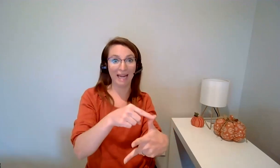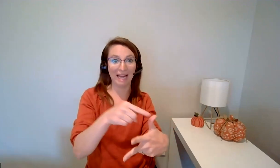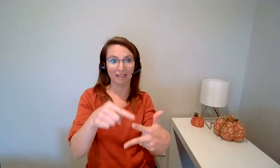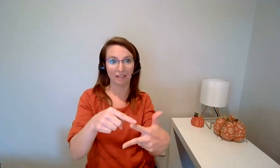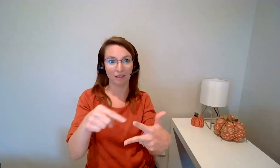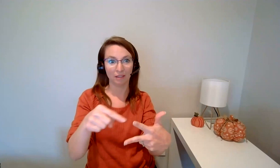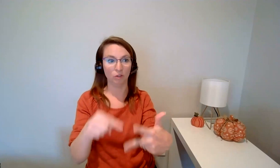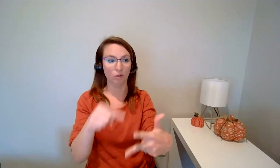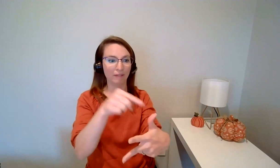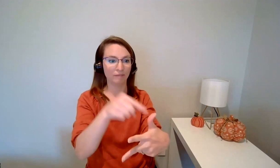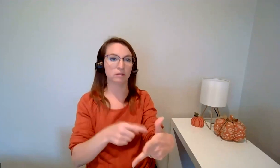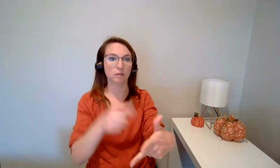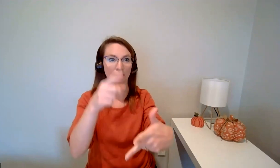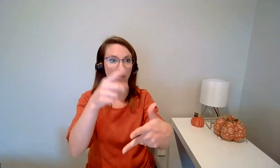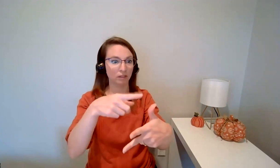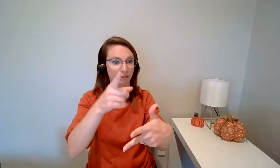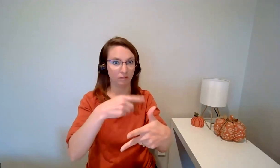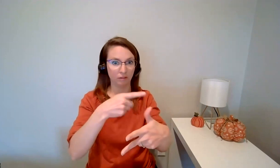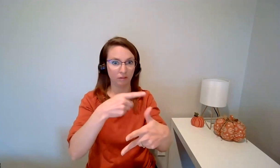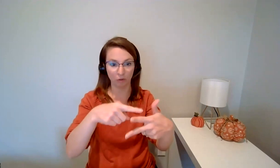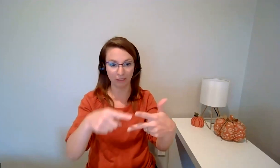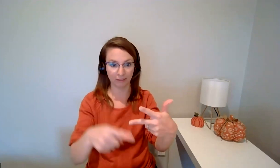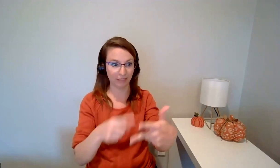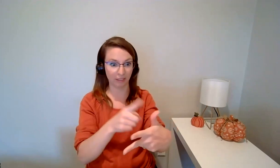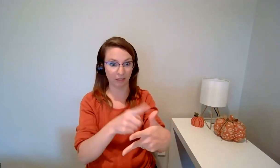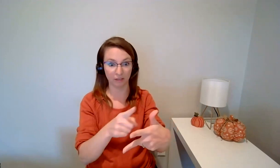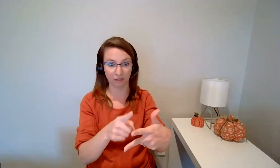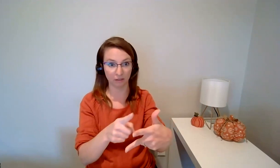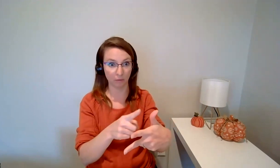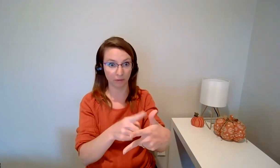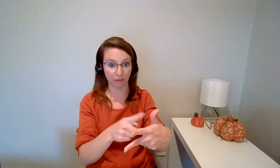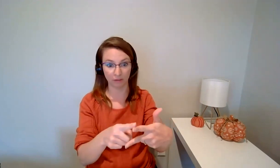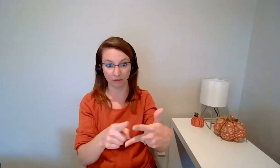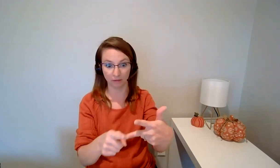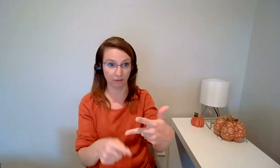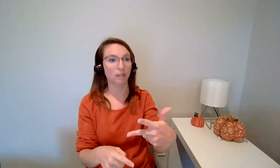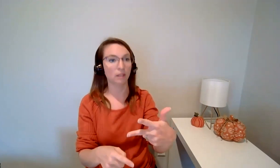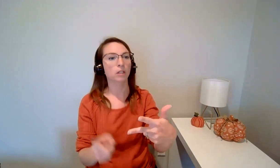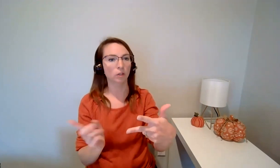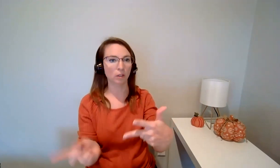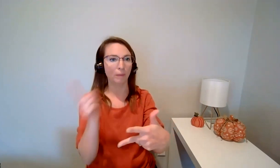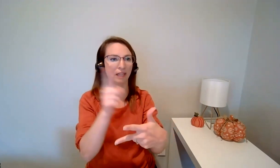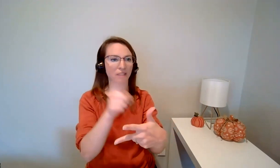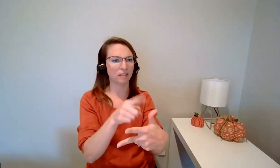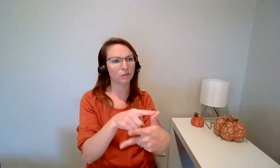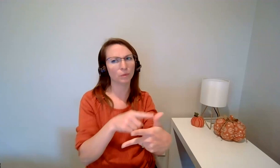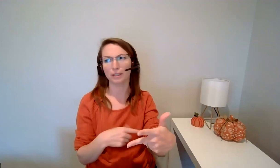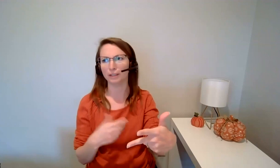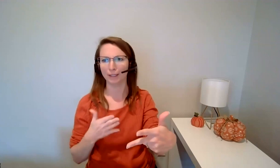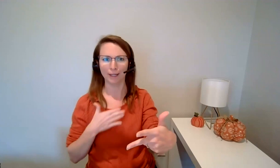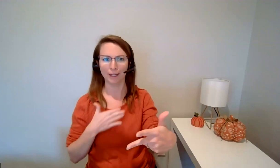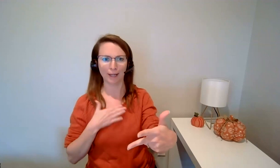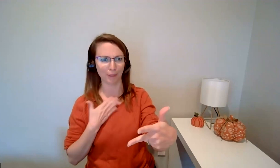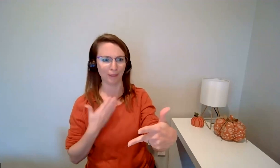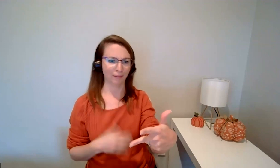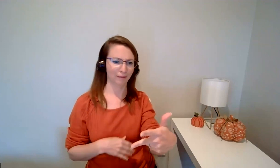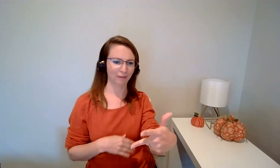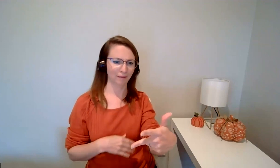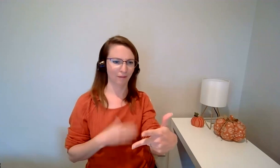back. You don't have, so as long as you've already stated this is so and so, you can go back and say this one is happy,